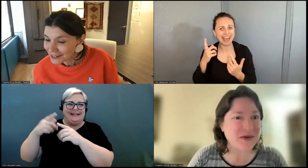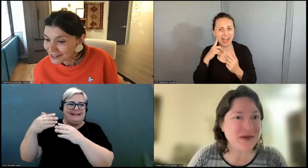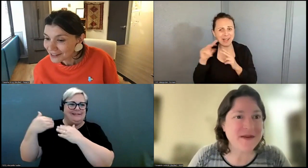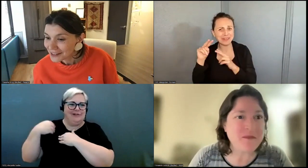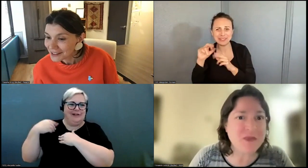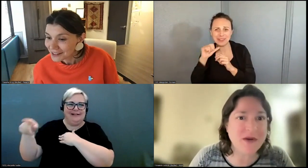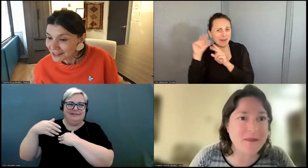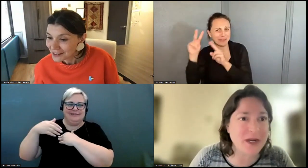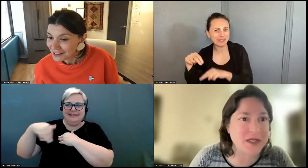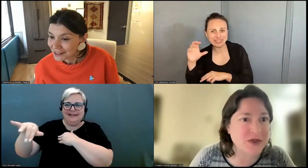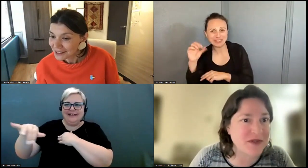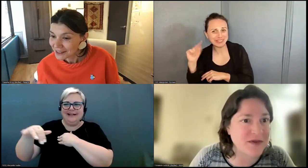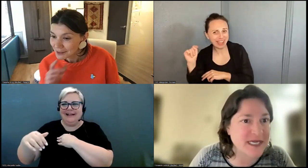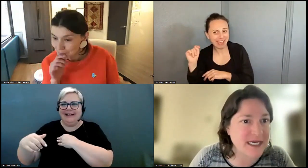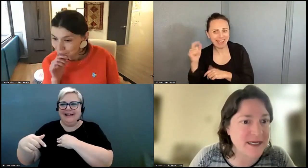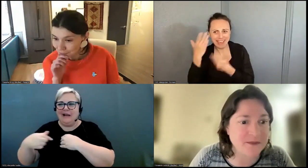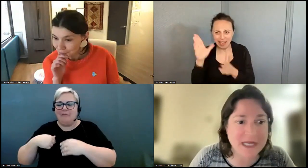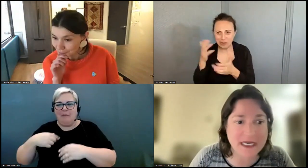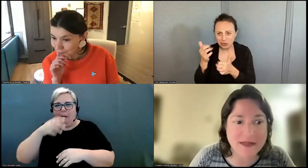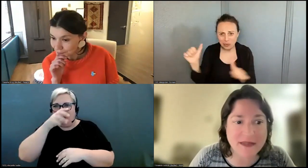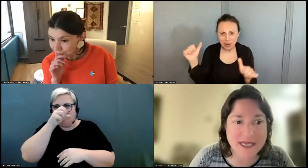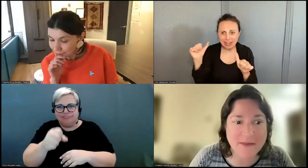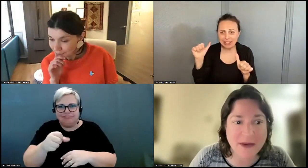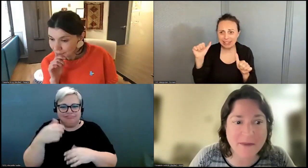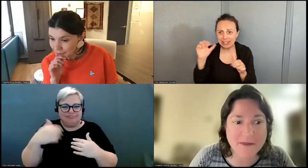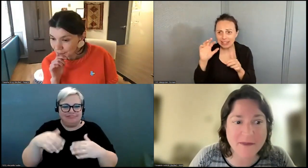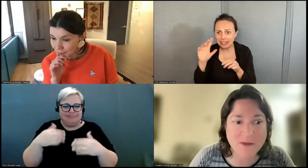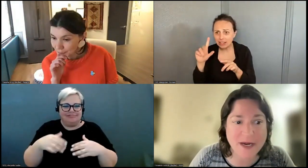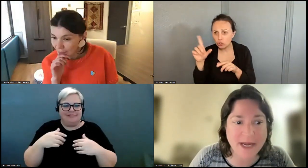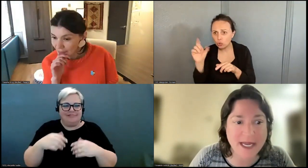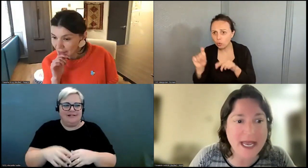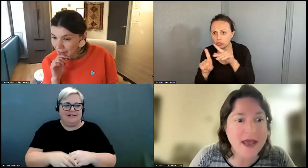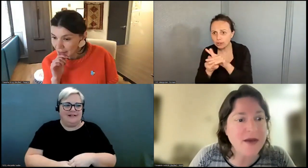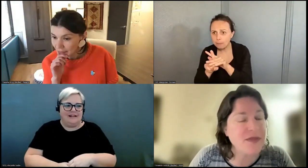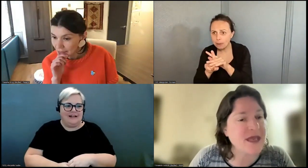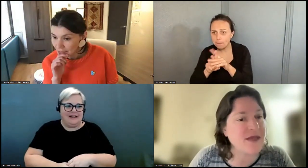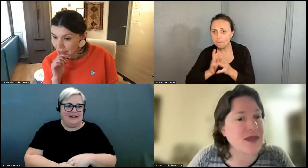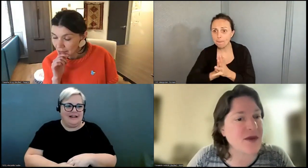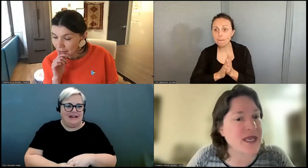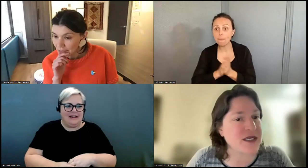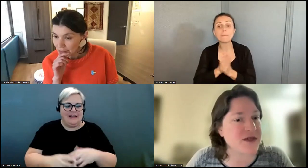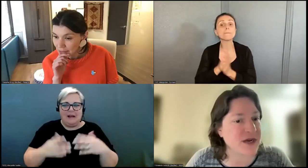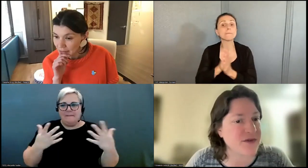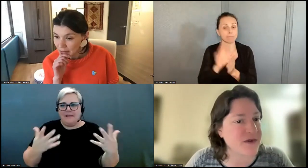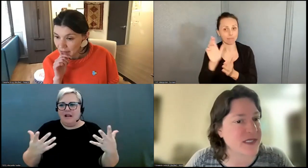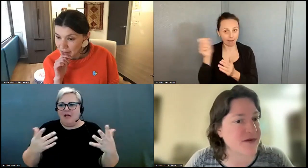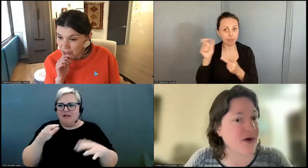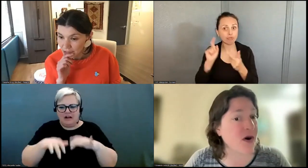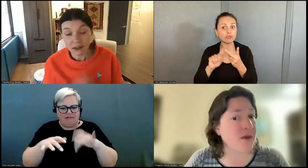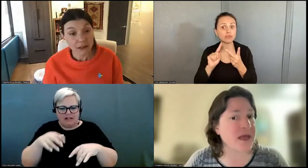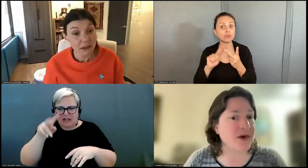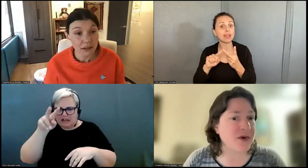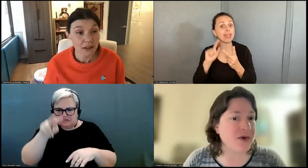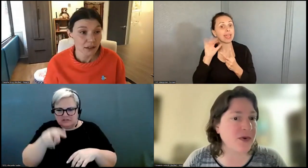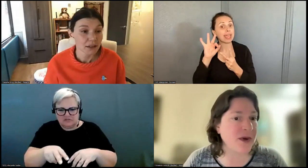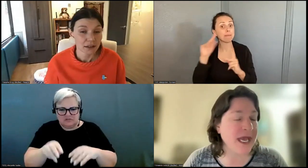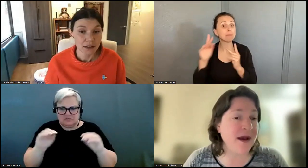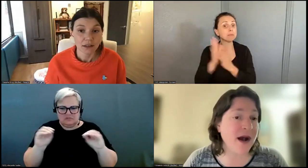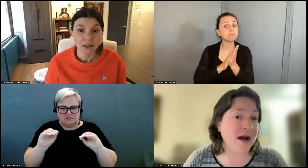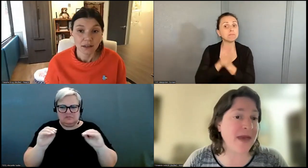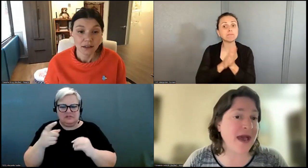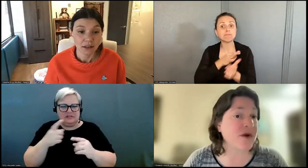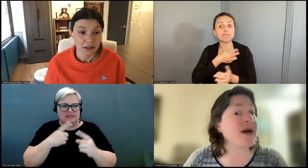chat. So I'm not sure if there was anything that came up right away. The other thing we can do, Jennifer, is if there are people